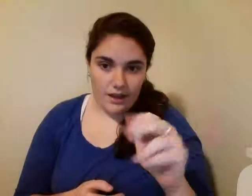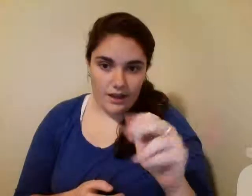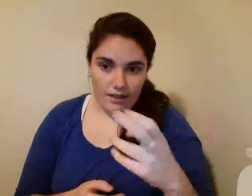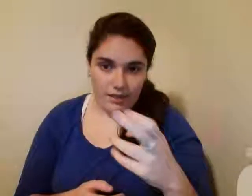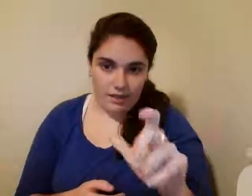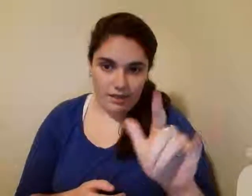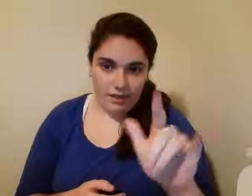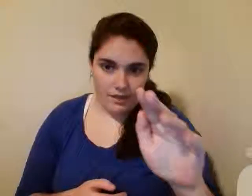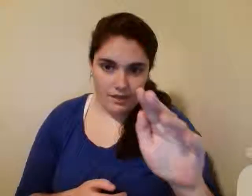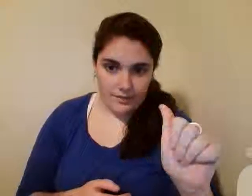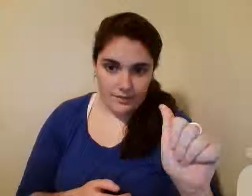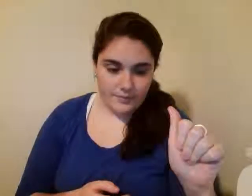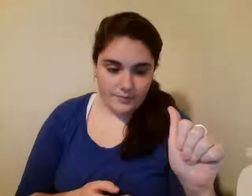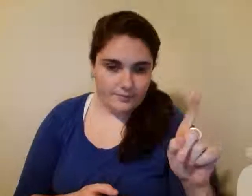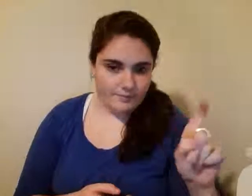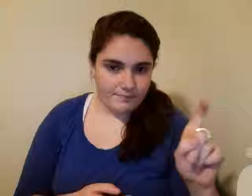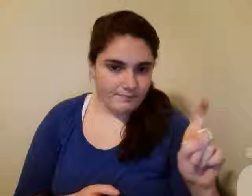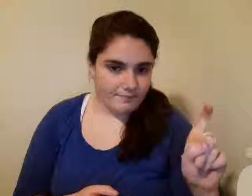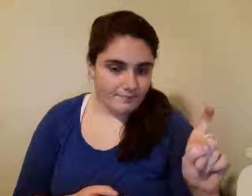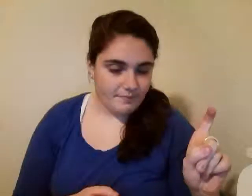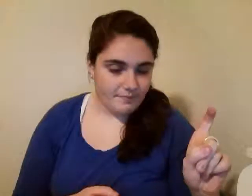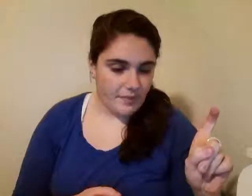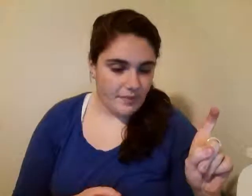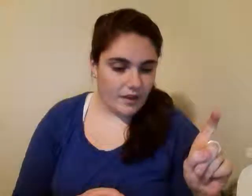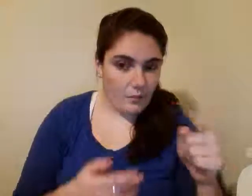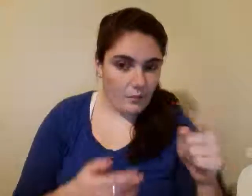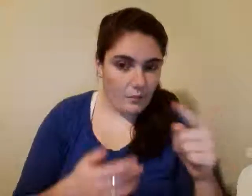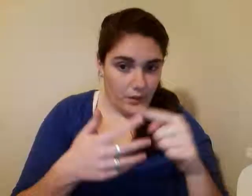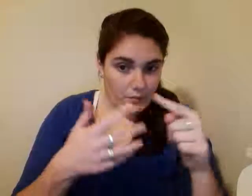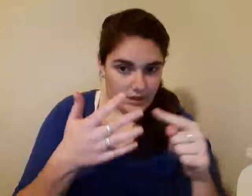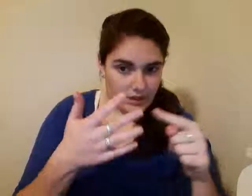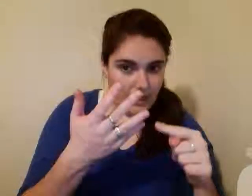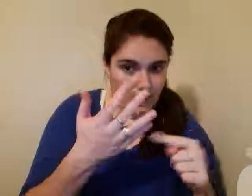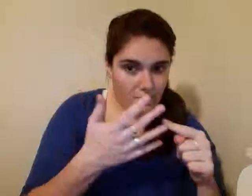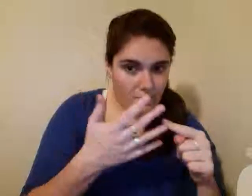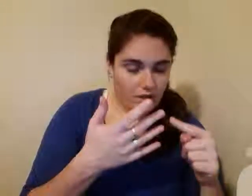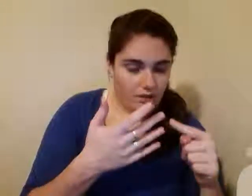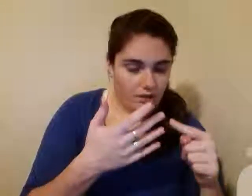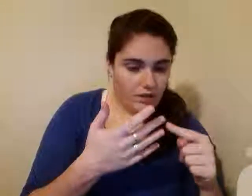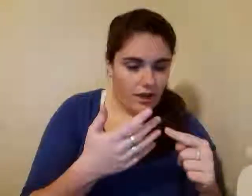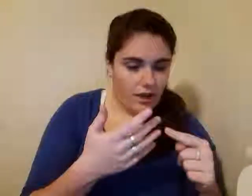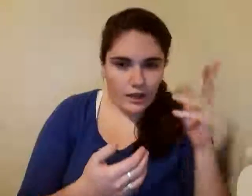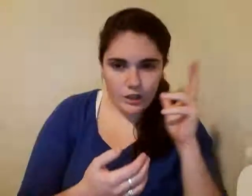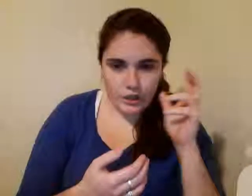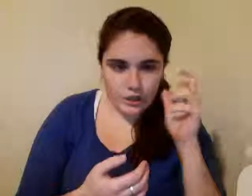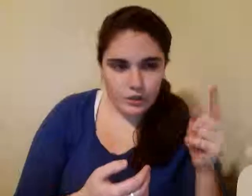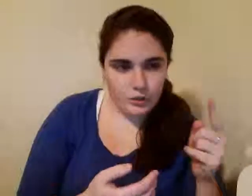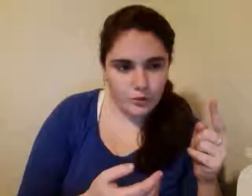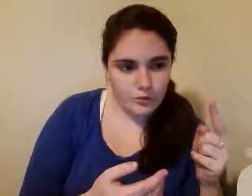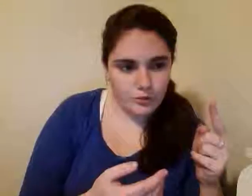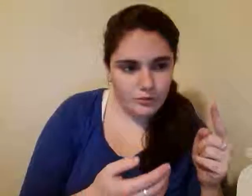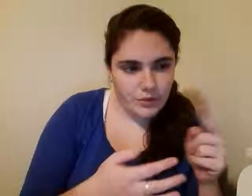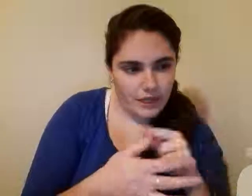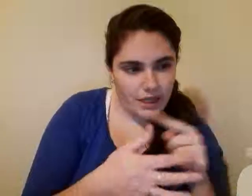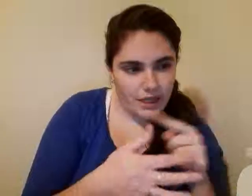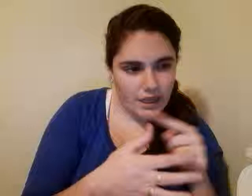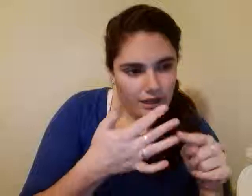Well, I was counting those. I heard you doing something wonderful over here. What were you counting by? 5. Kalia, how much did I